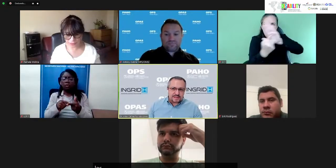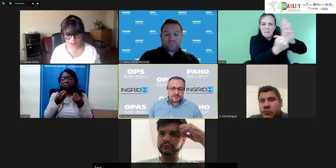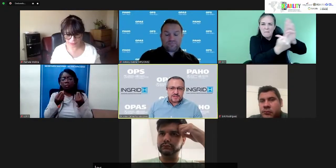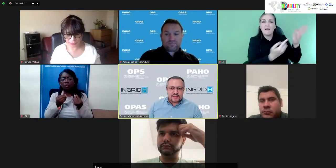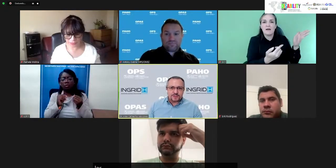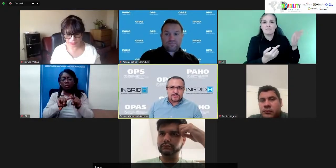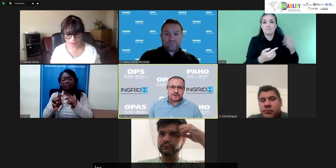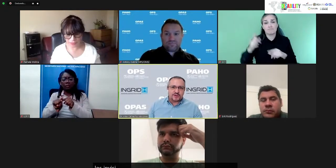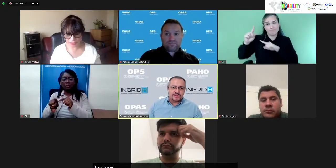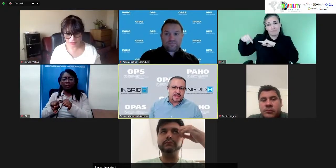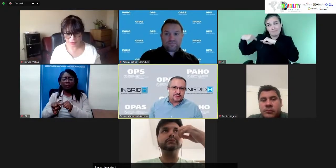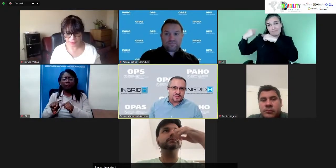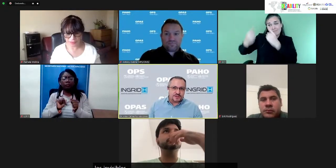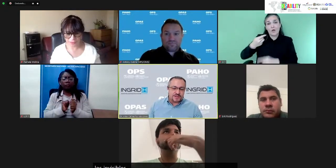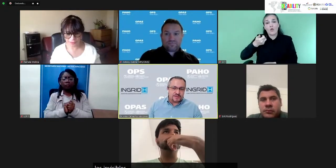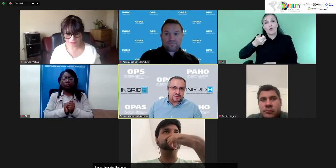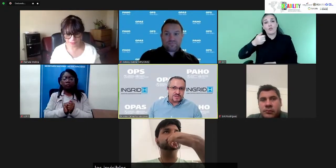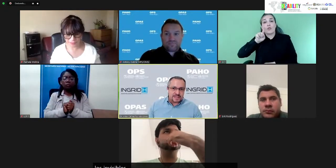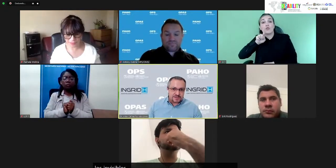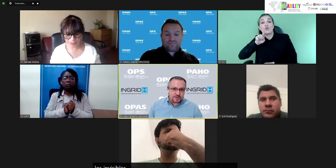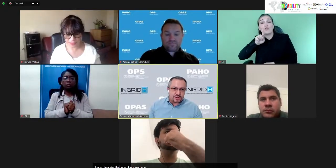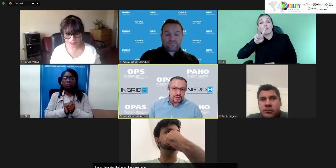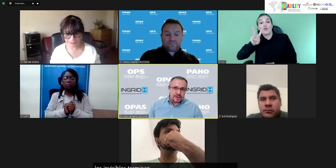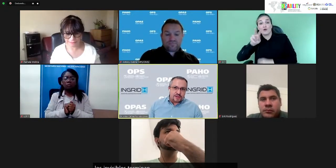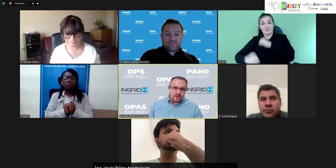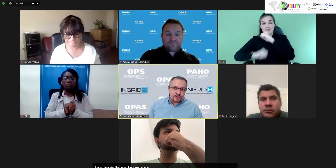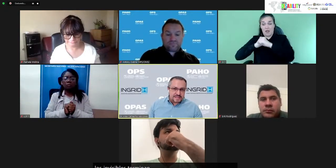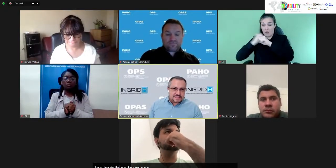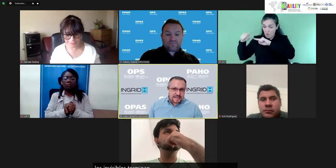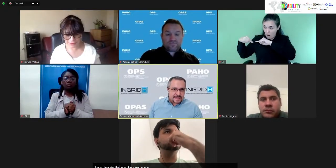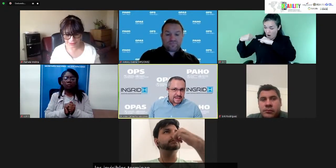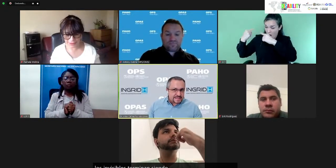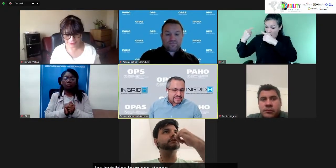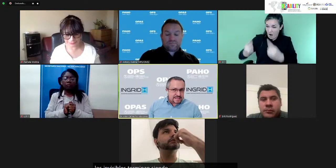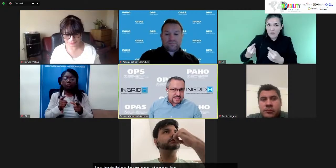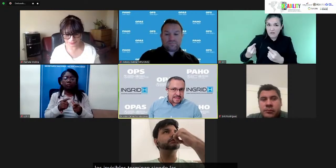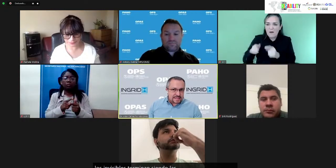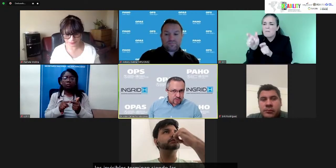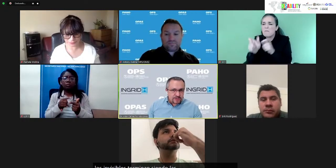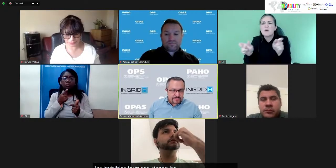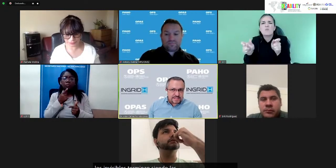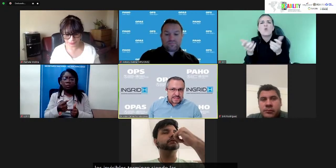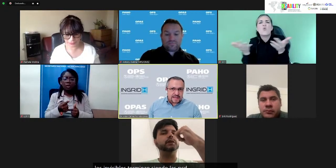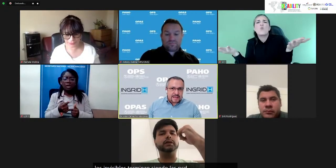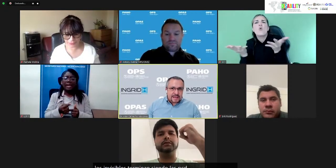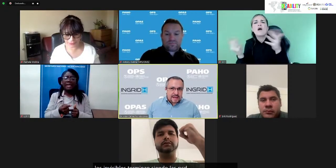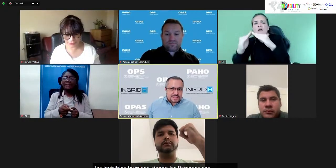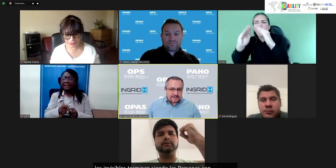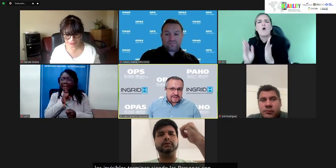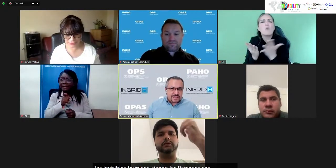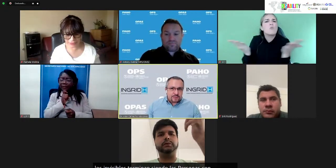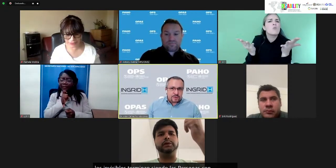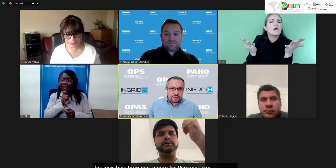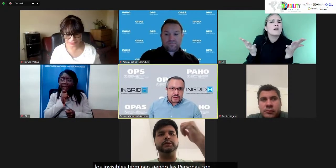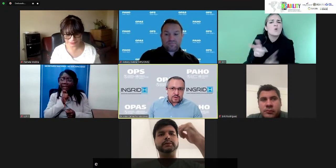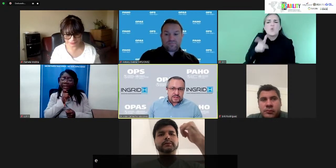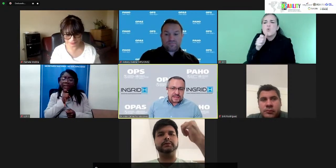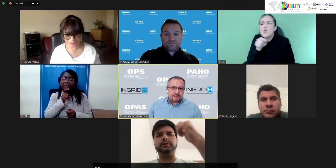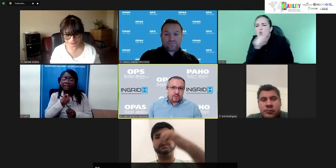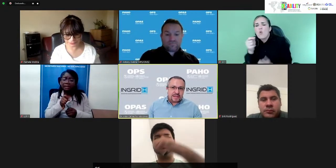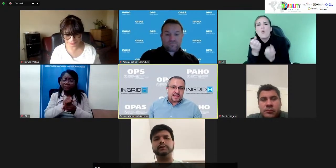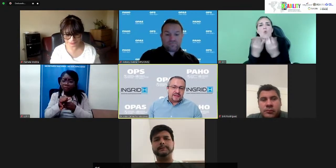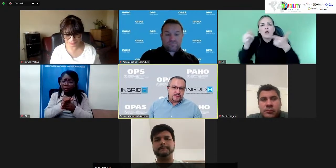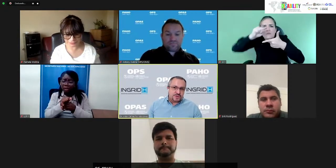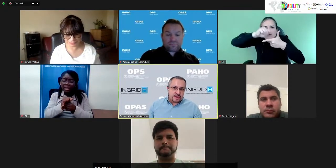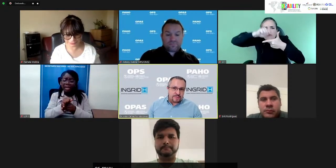not good as i have repeated for more than 12 years if we do know who people are where they are and what they need it is